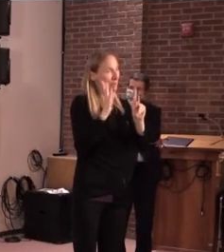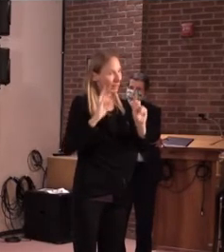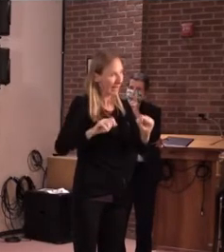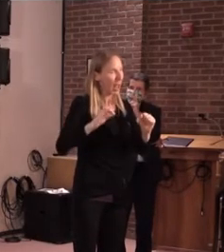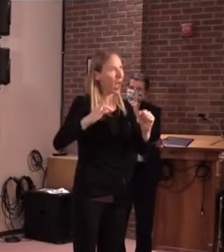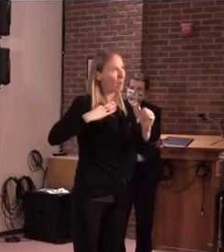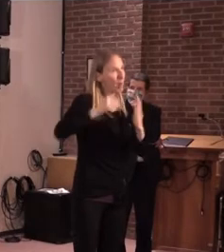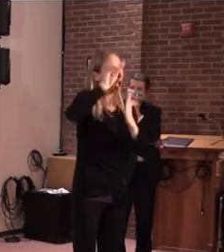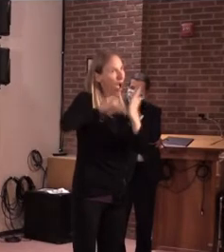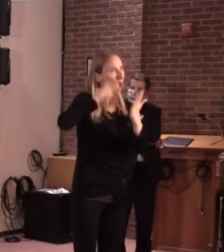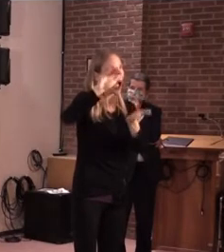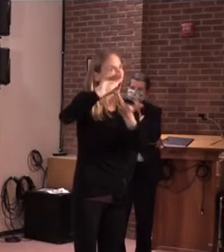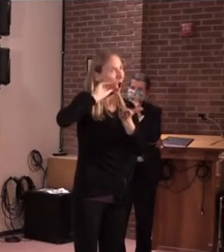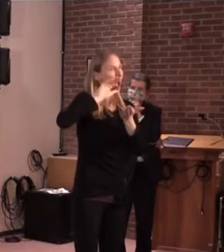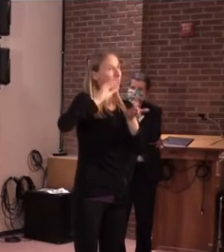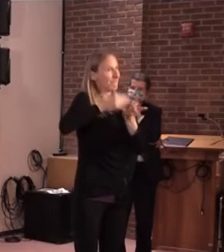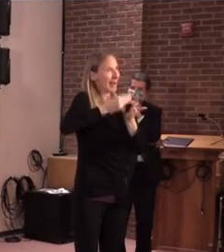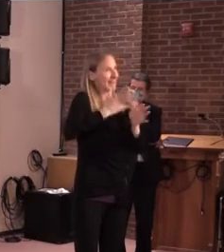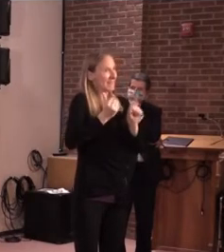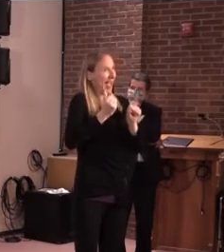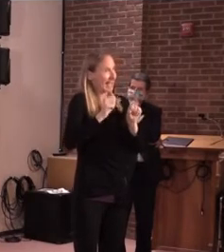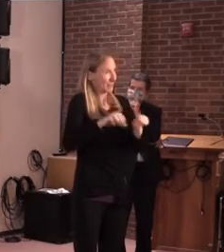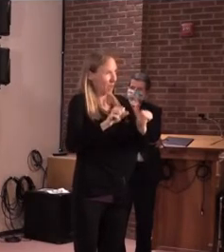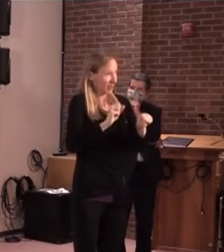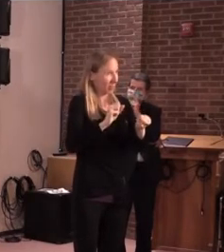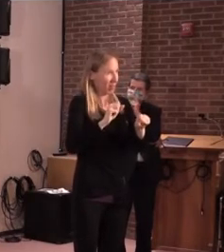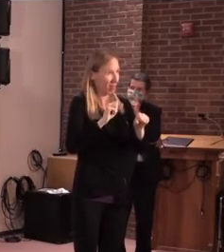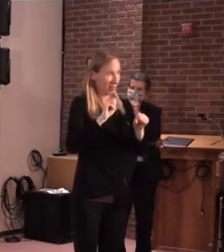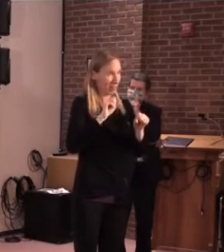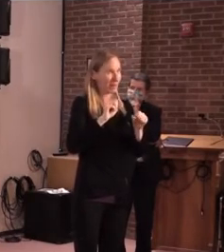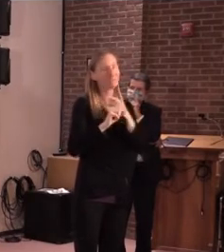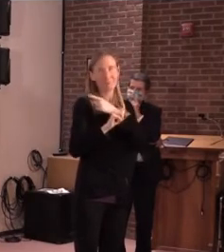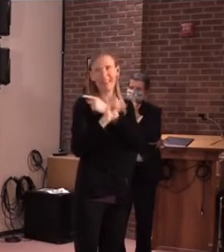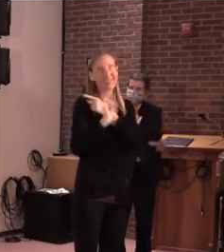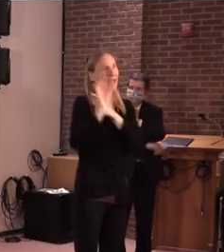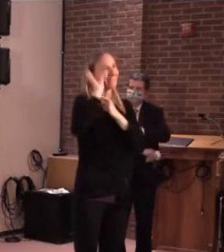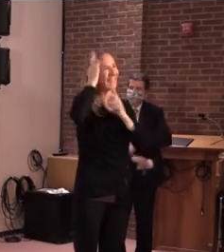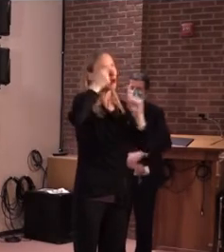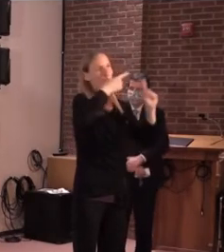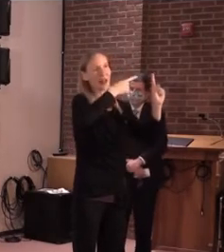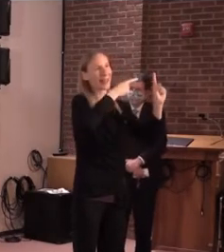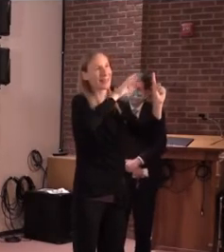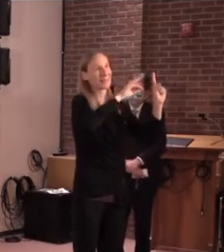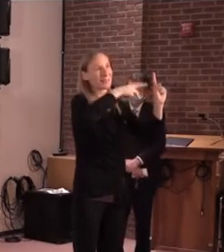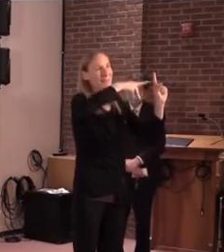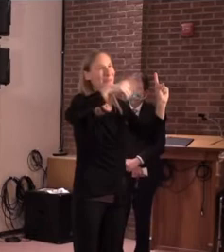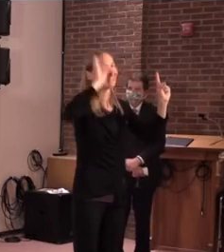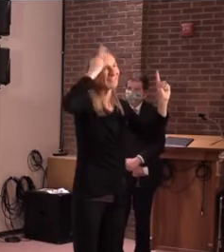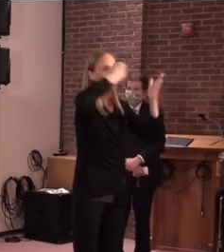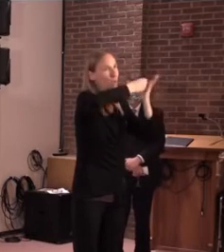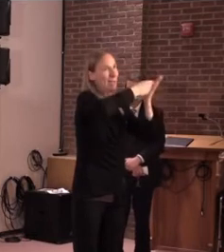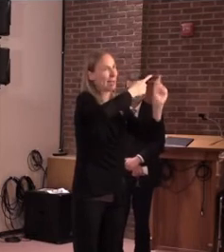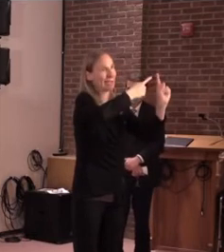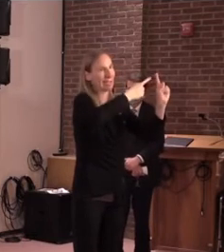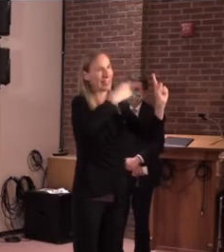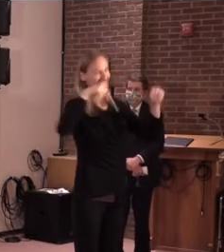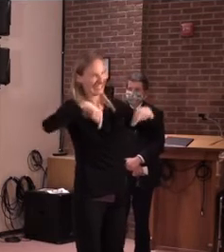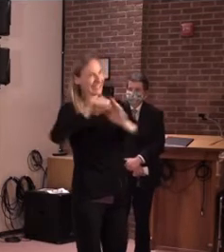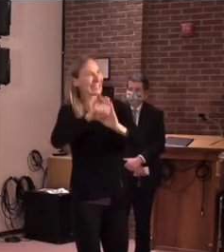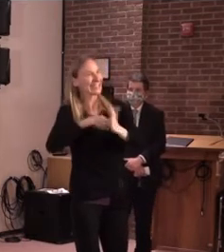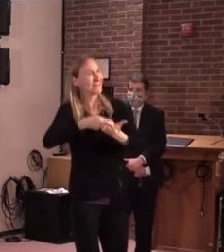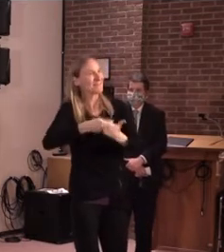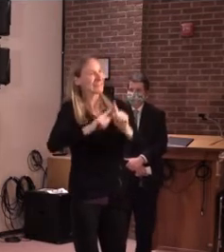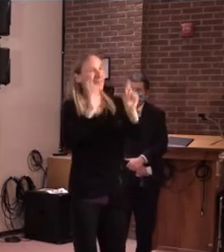money as soon as possible. Well, I think what you're talking about is on the federal side with the PPPs, and this is